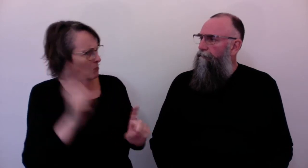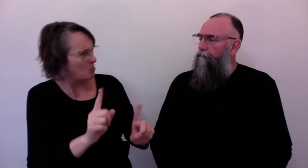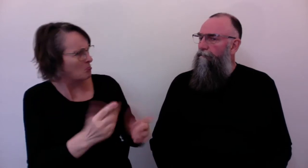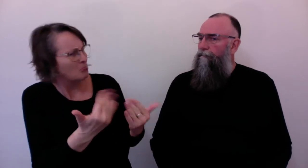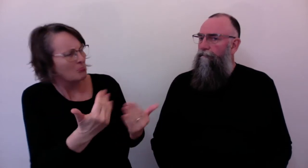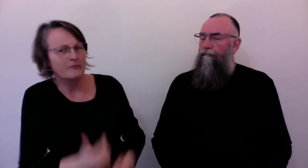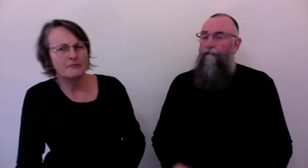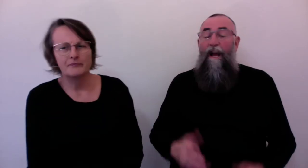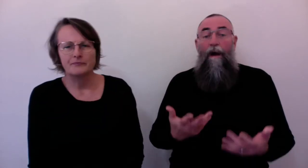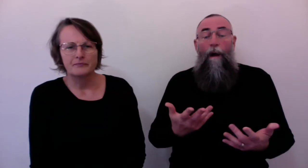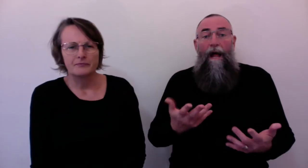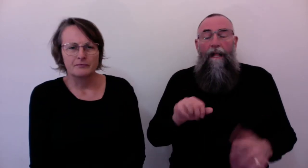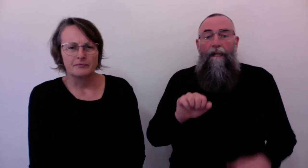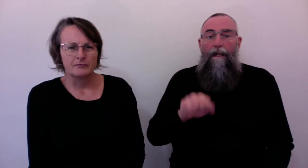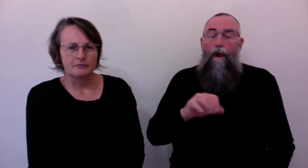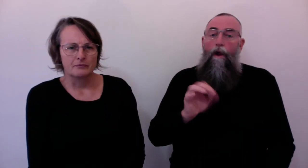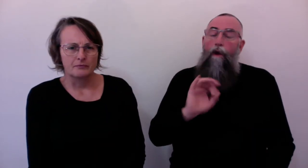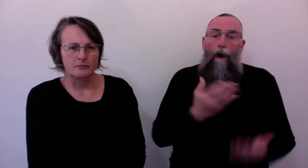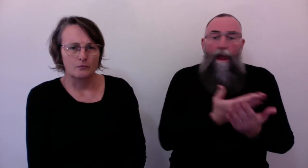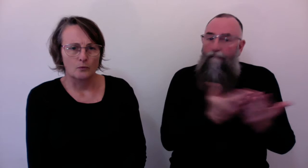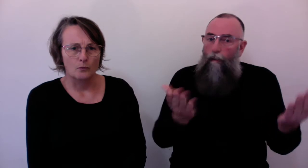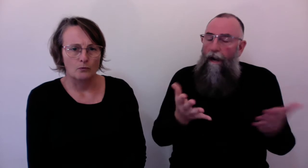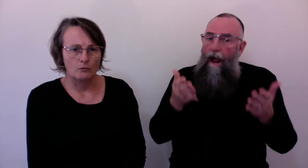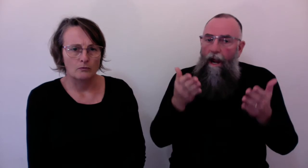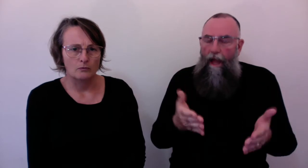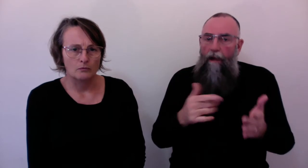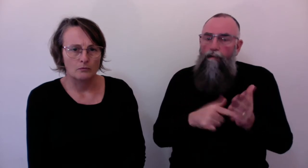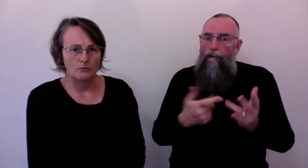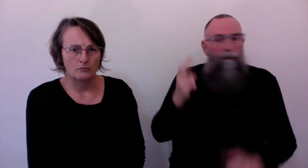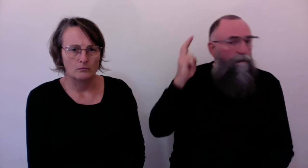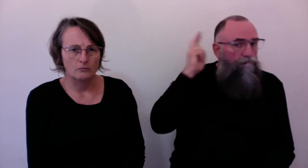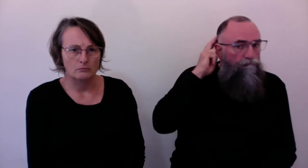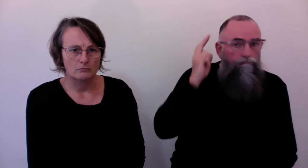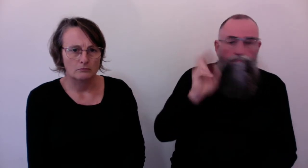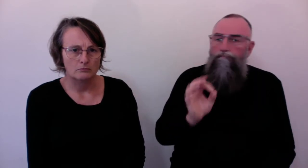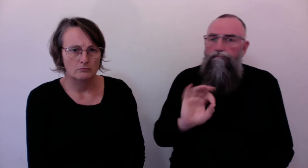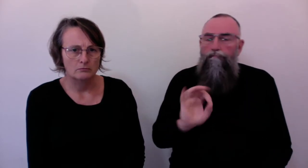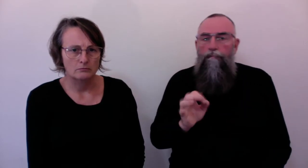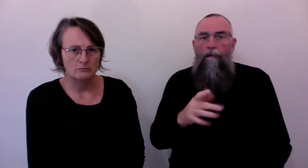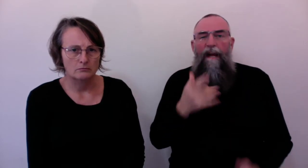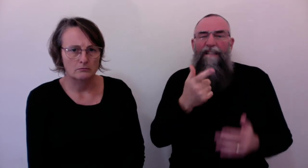so not everyone's eligible Okay. to get a cochlear implant. It's just a medical thing.